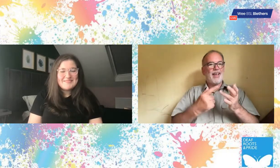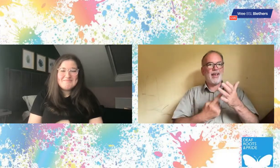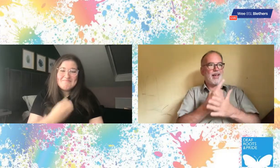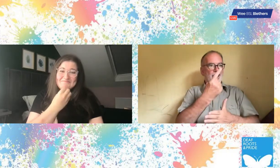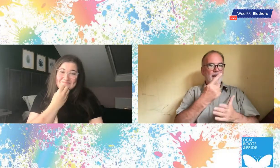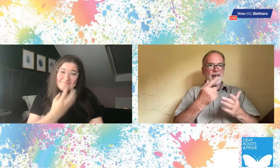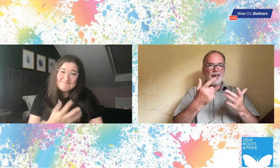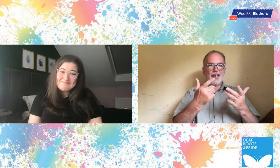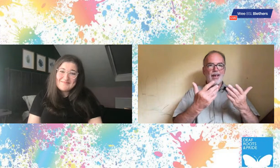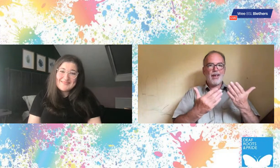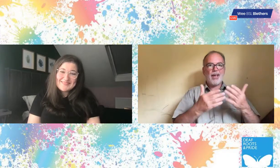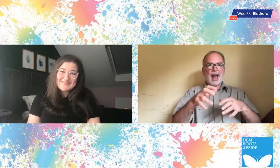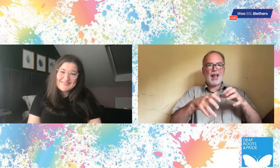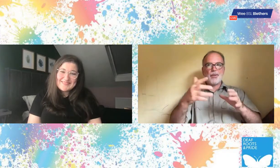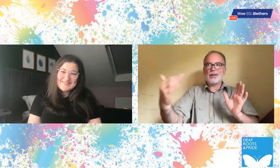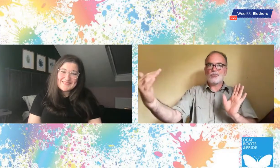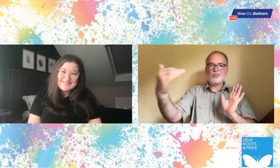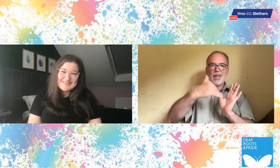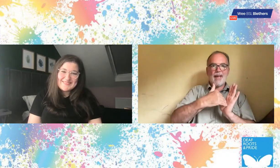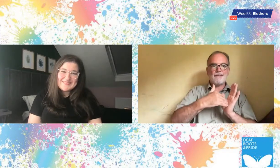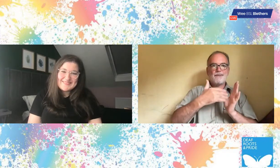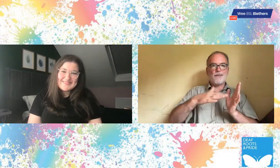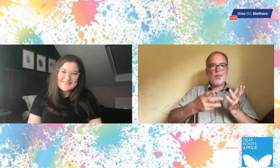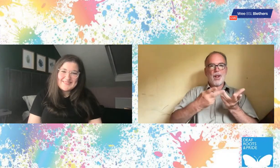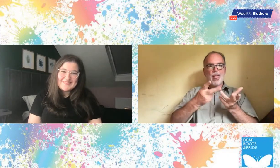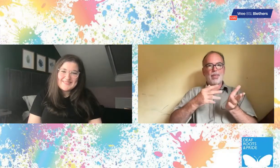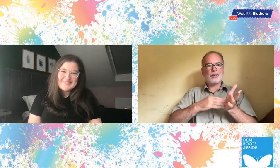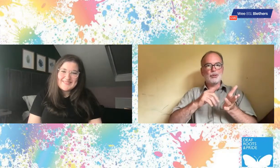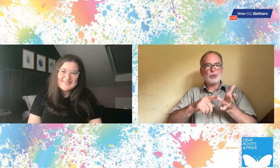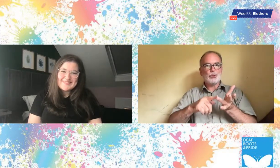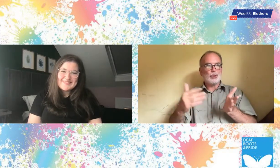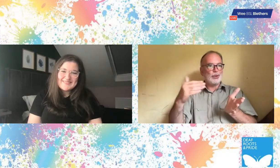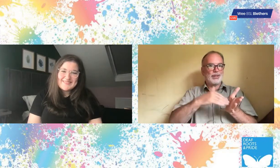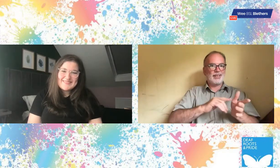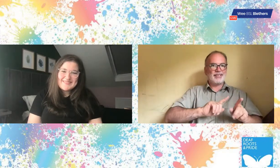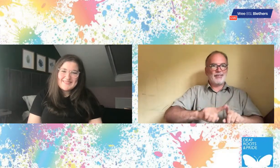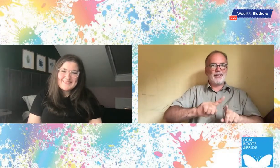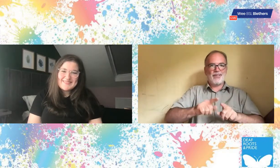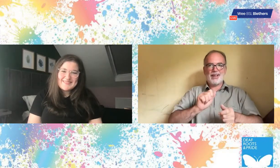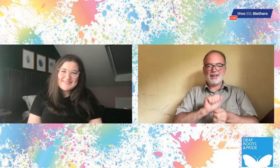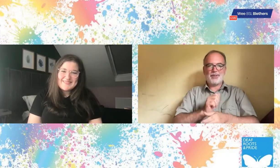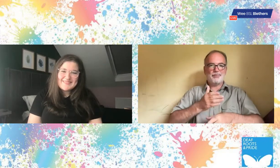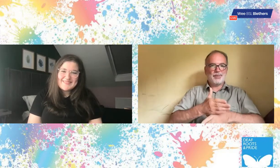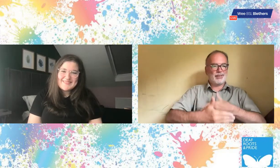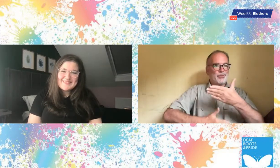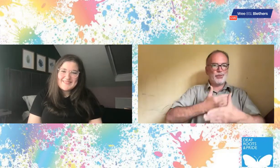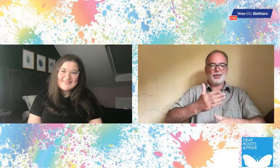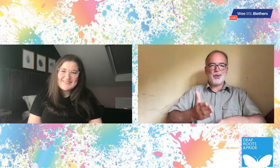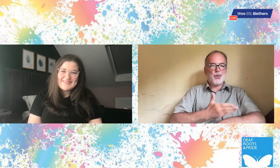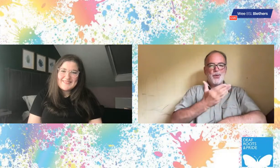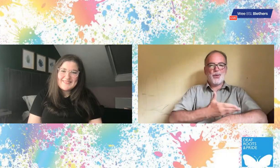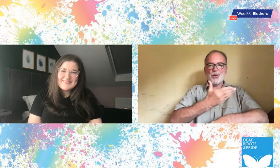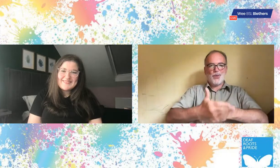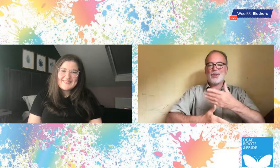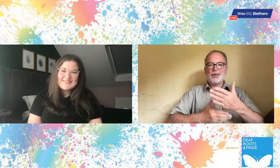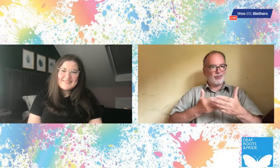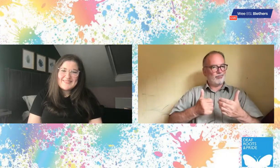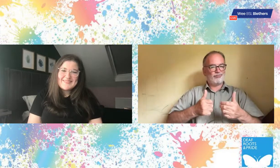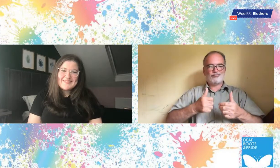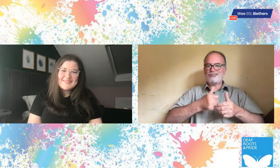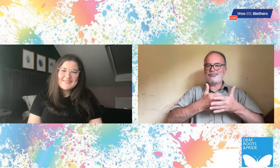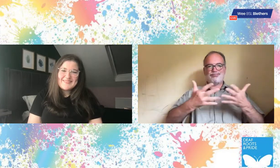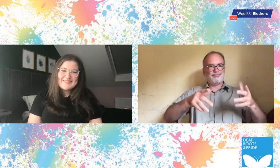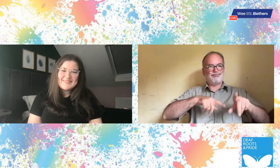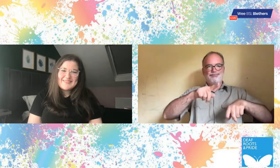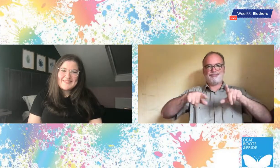that's routine, but you get new arrivals, new animals being born, get new Oh, animals coming in from other areas,